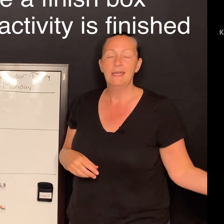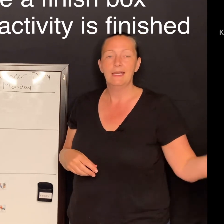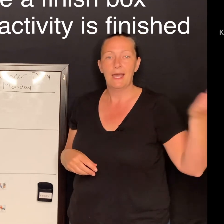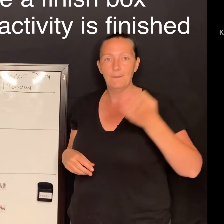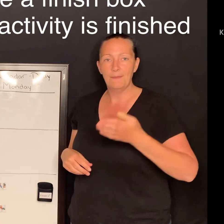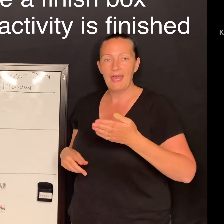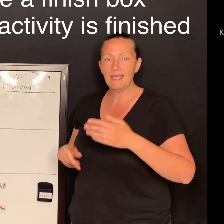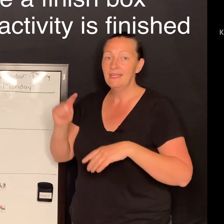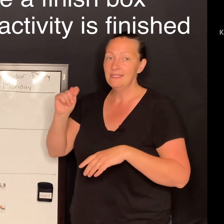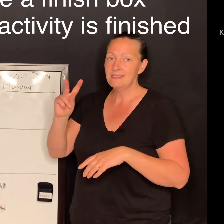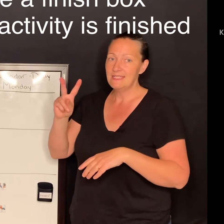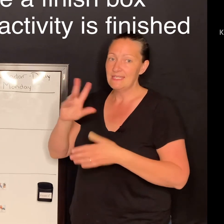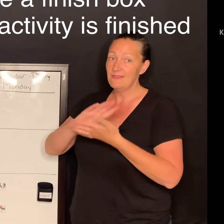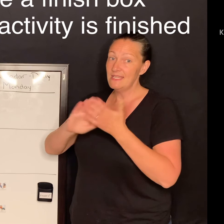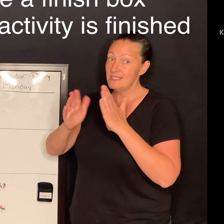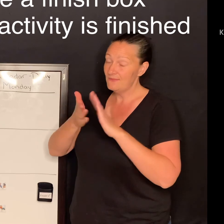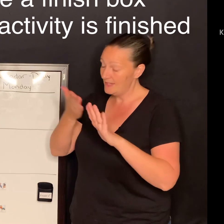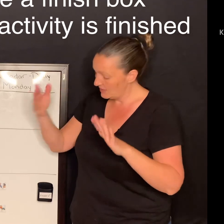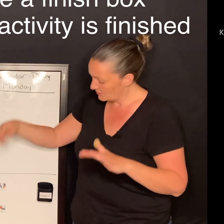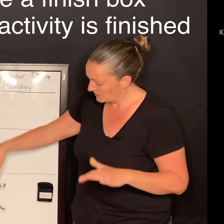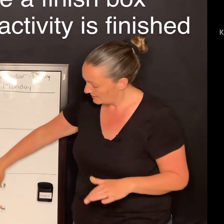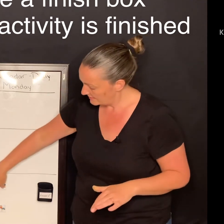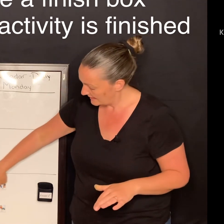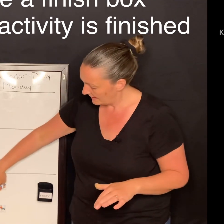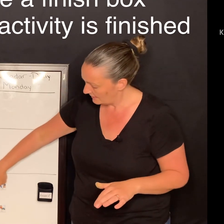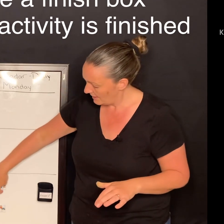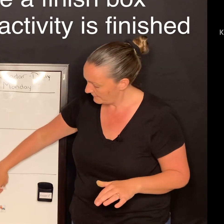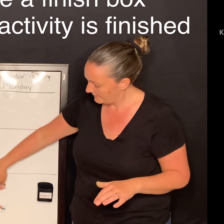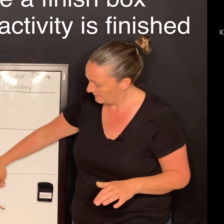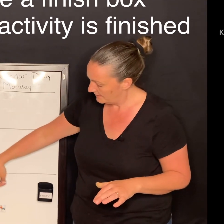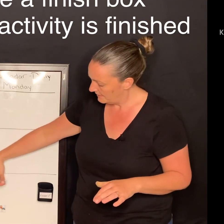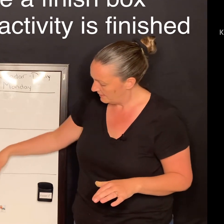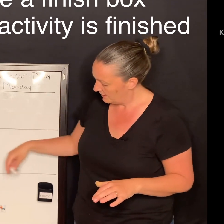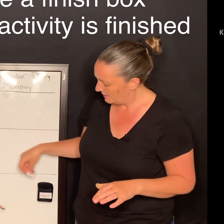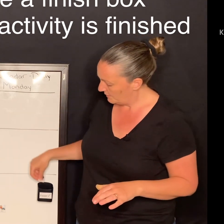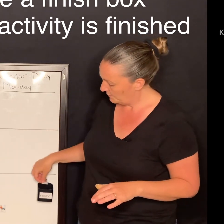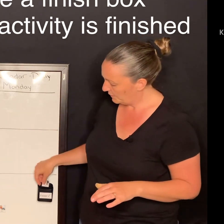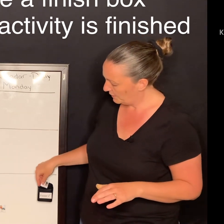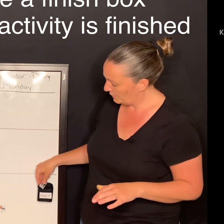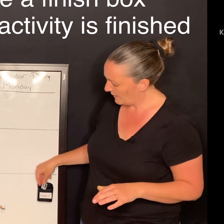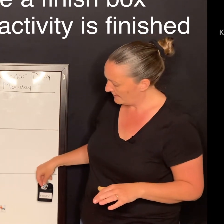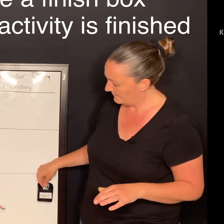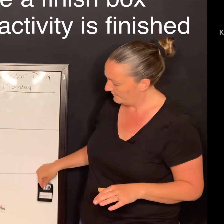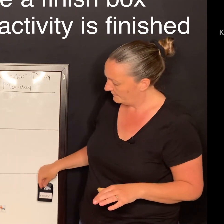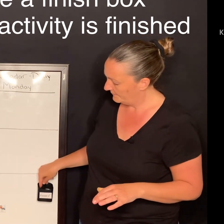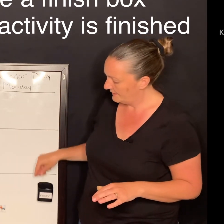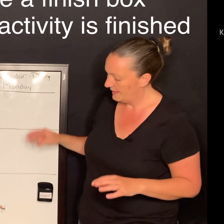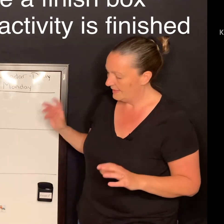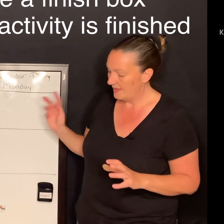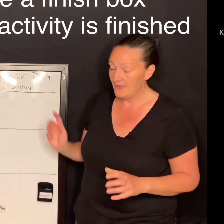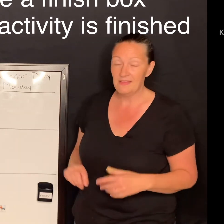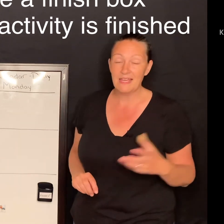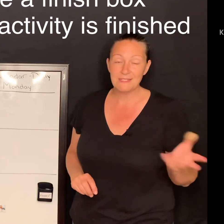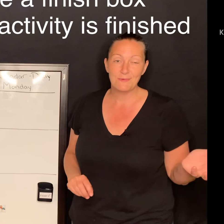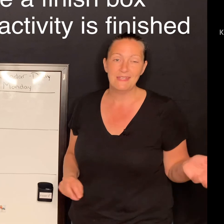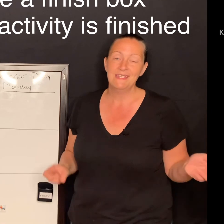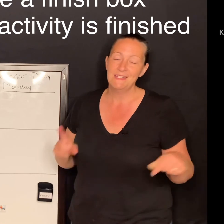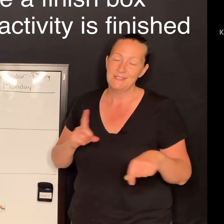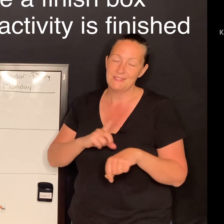come back, TV's finished, take it off, put it away. And then the last one, it's